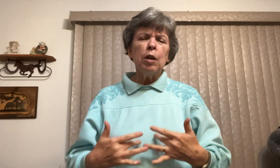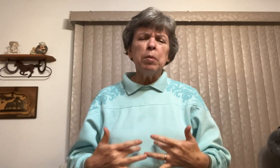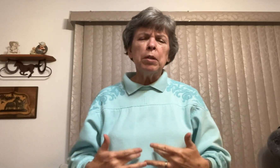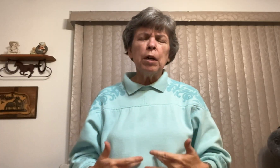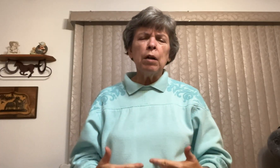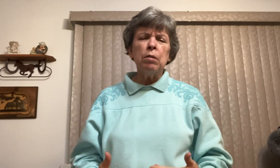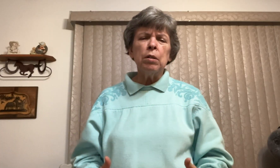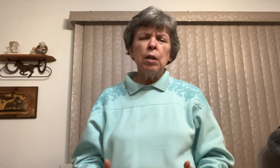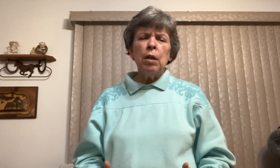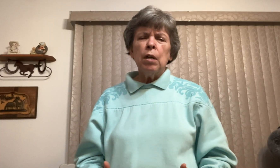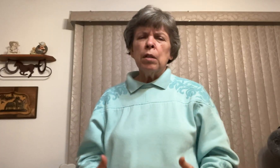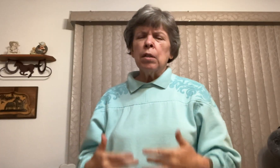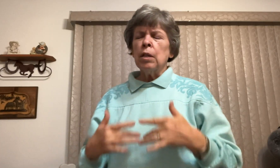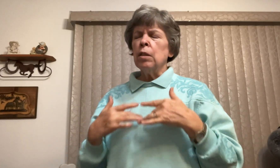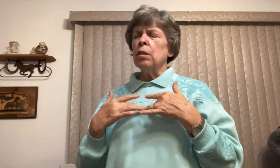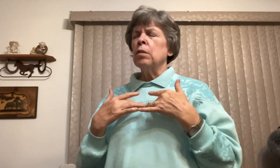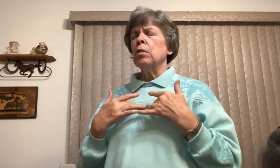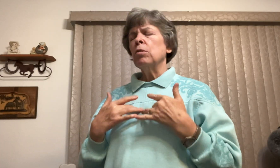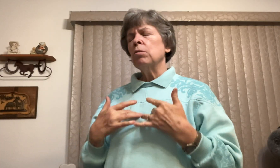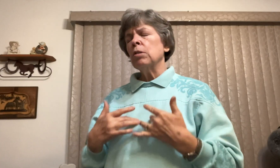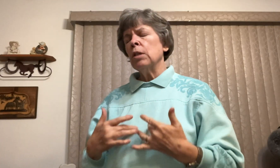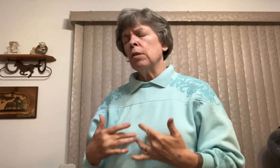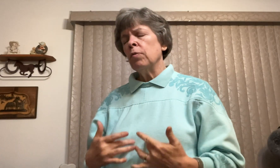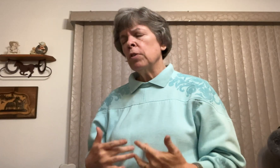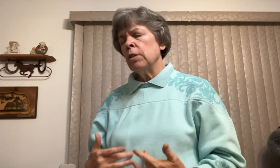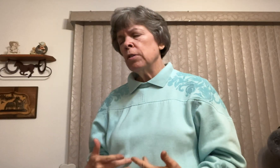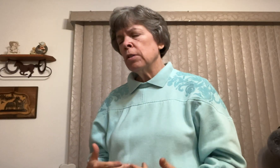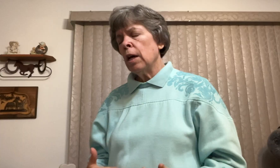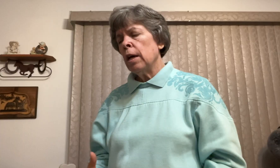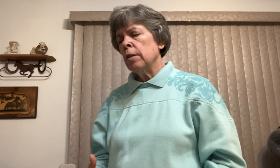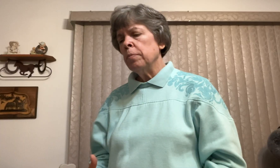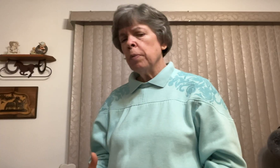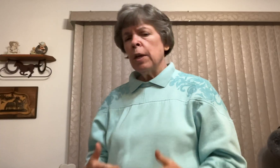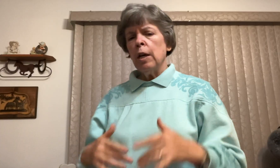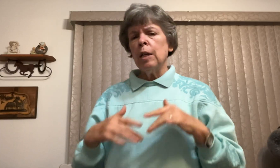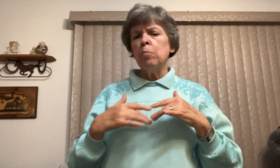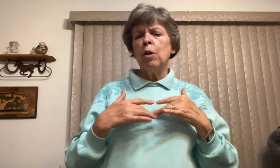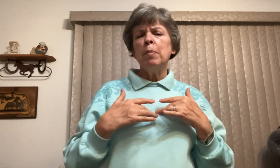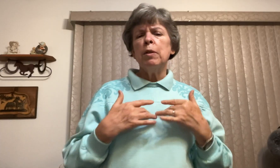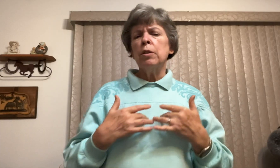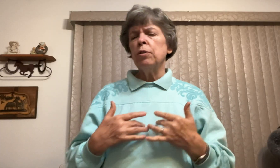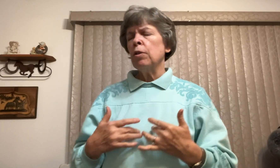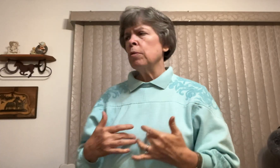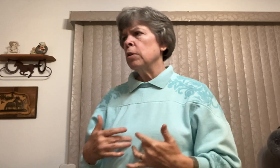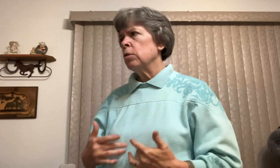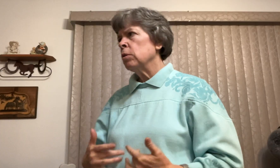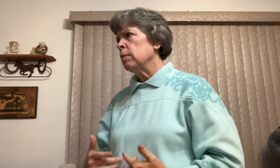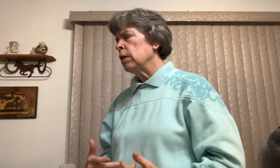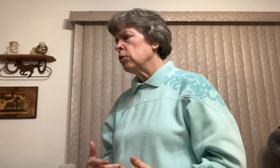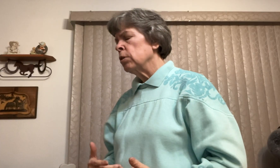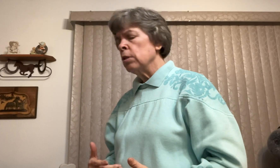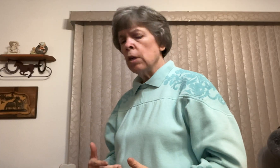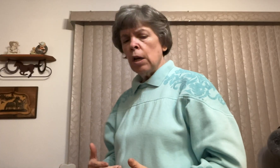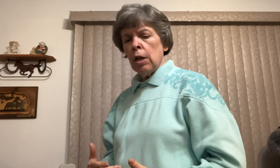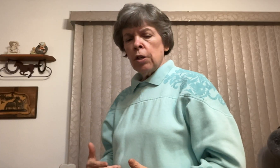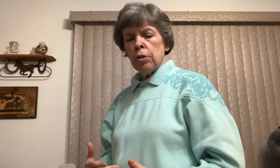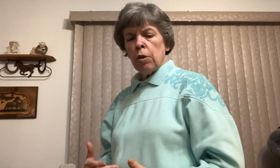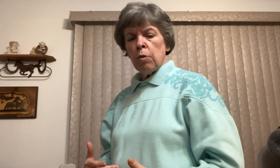coming down like this, and you're looking very sad. And I'm probably going to turn this direction so